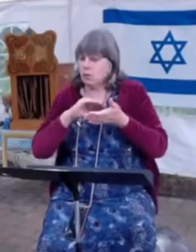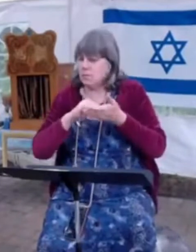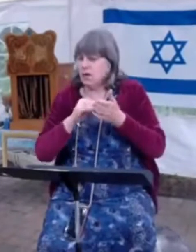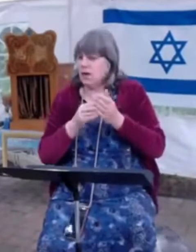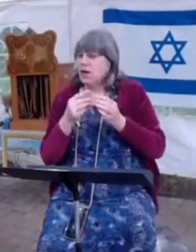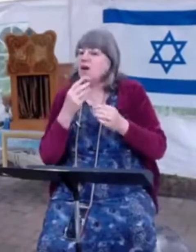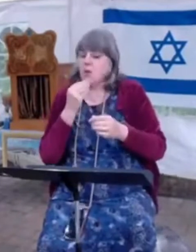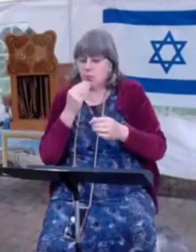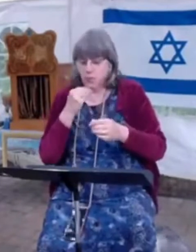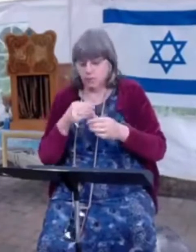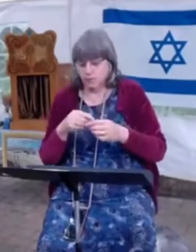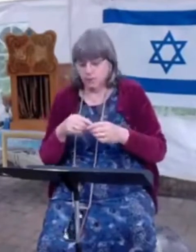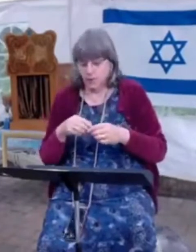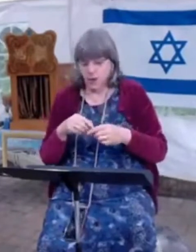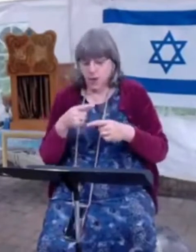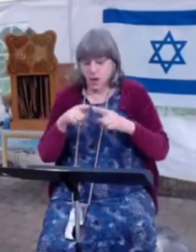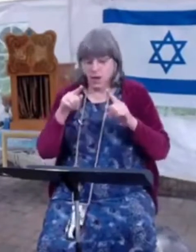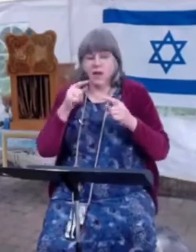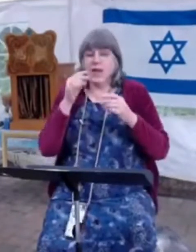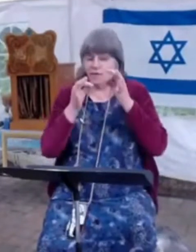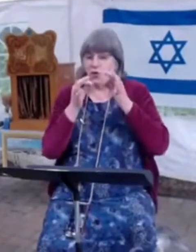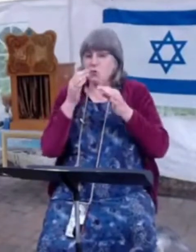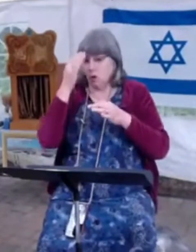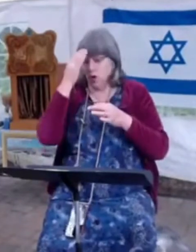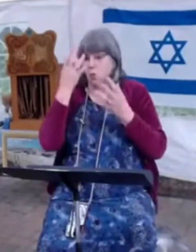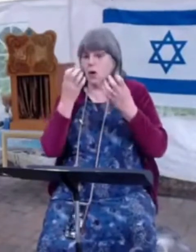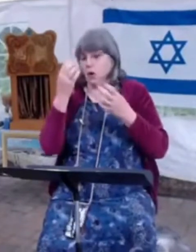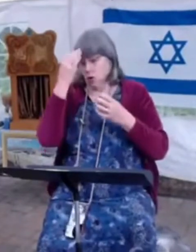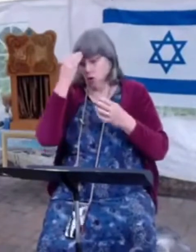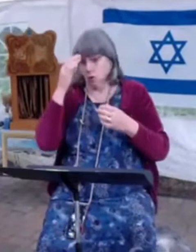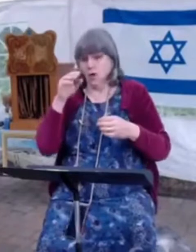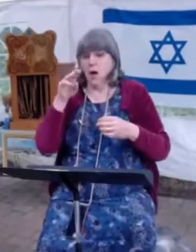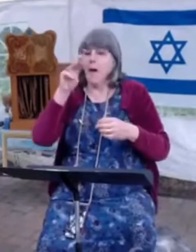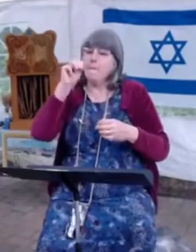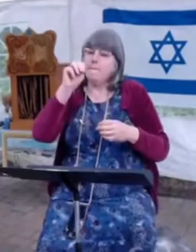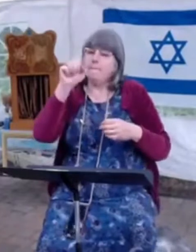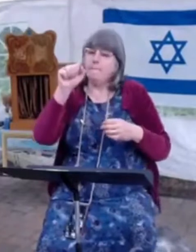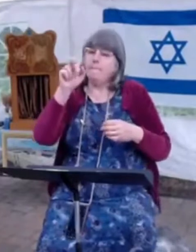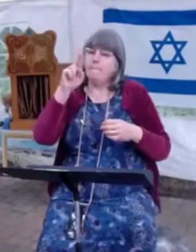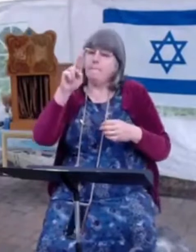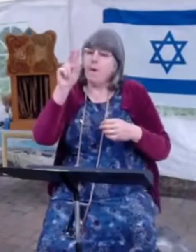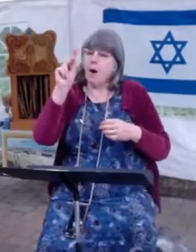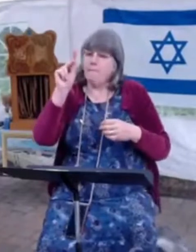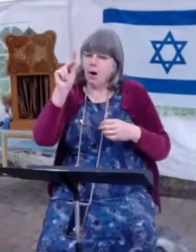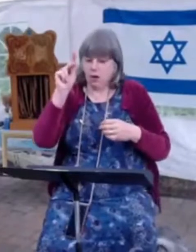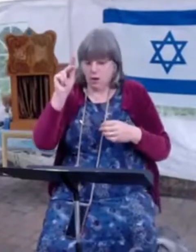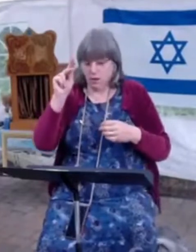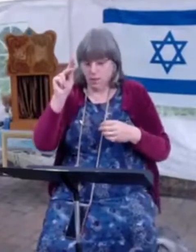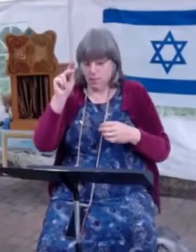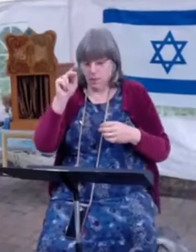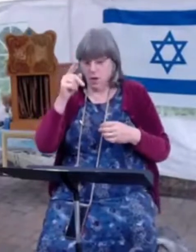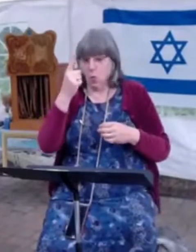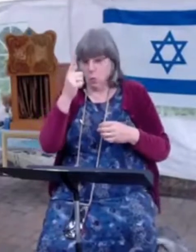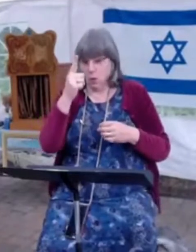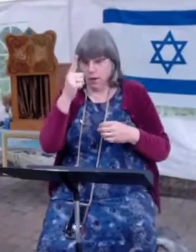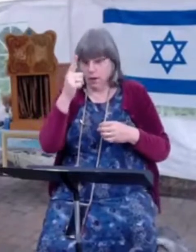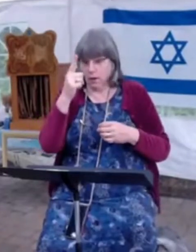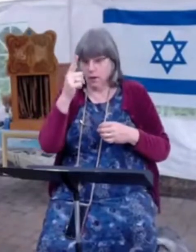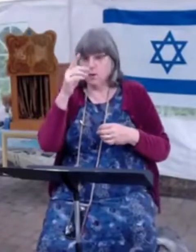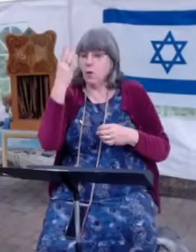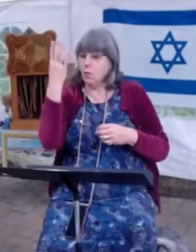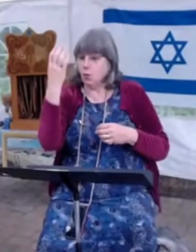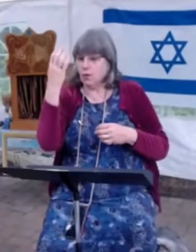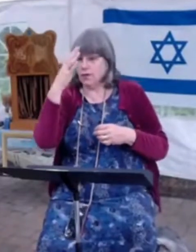Mark 1, 14, 15. It says, this is Mark 1, the